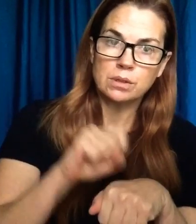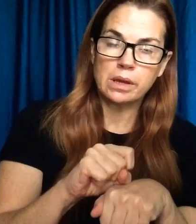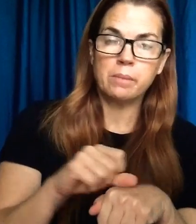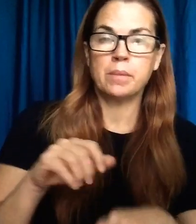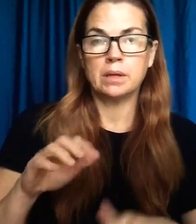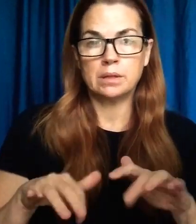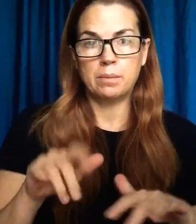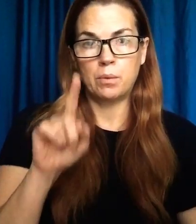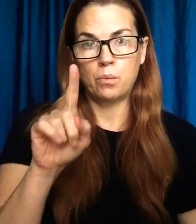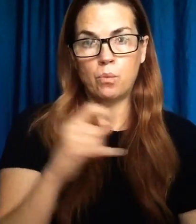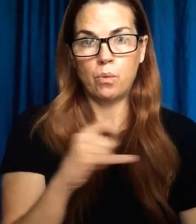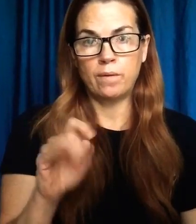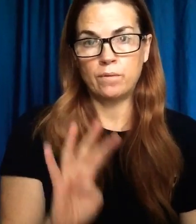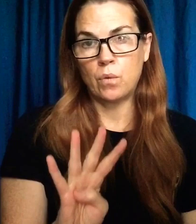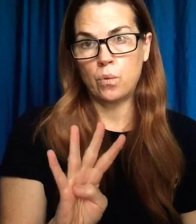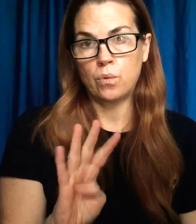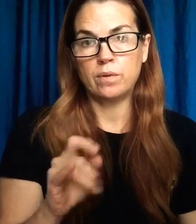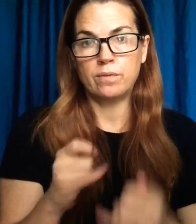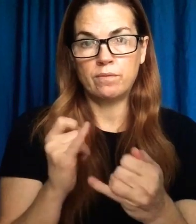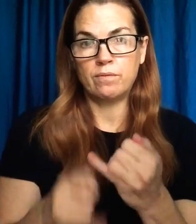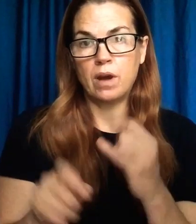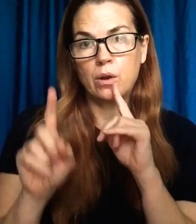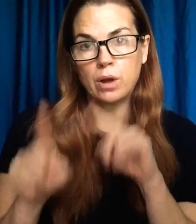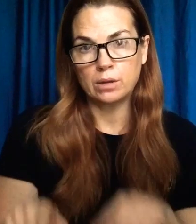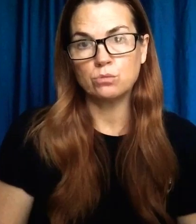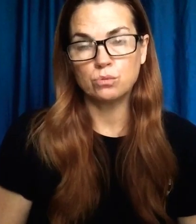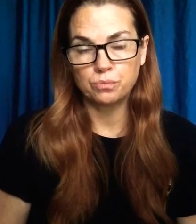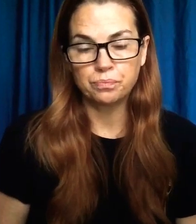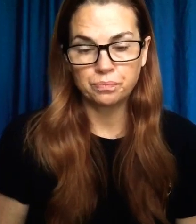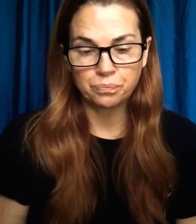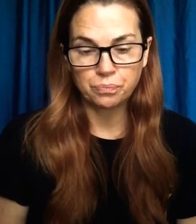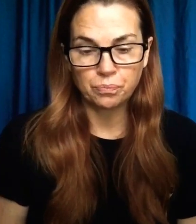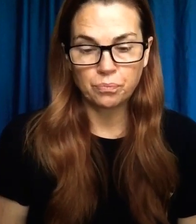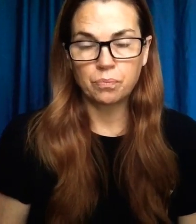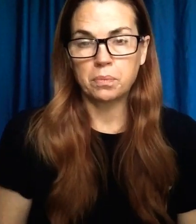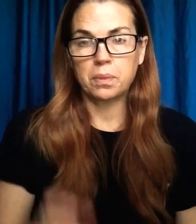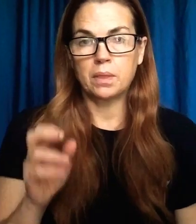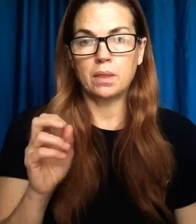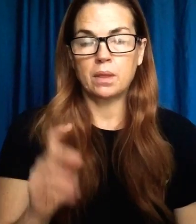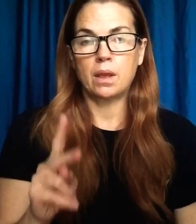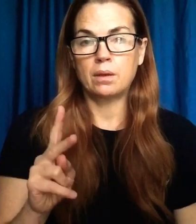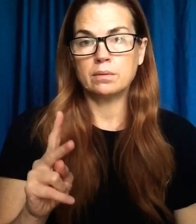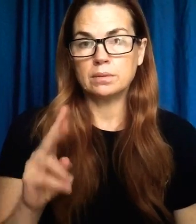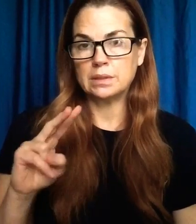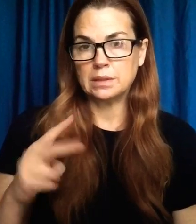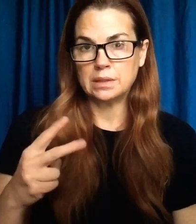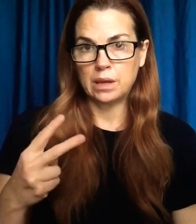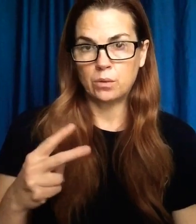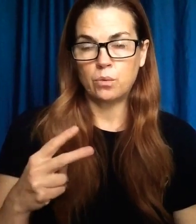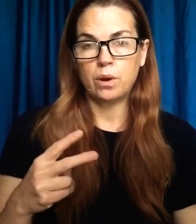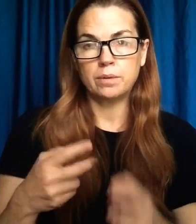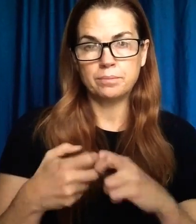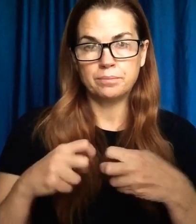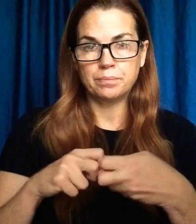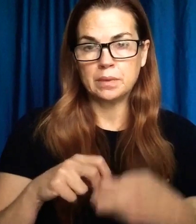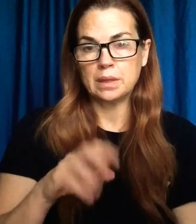1/4. So I'm going to go back to my assignment, and I am going to type in 1/4 for my final